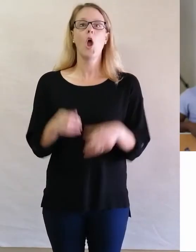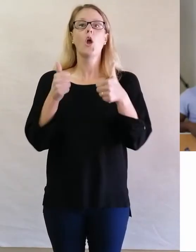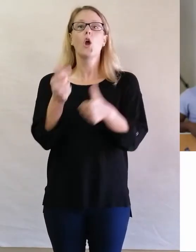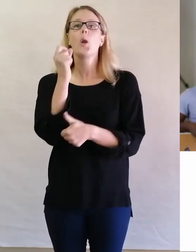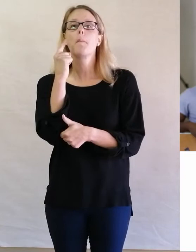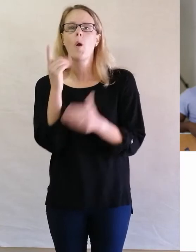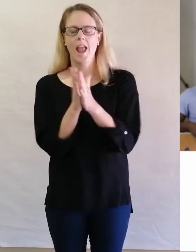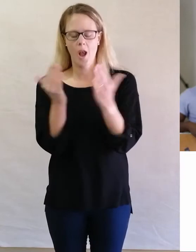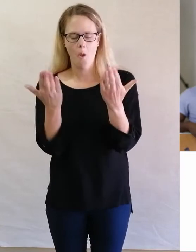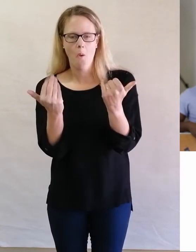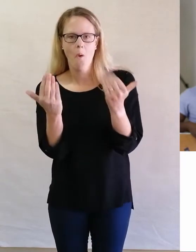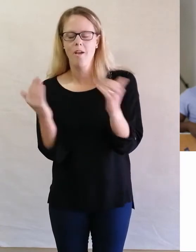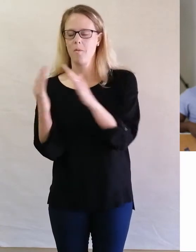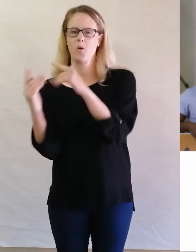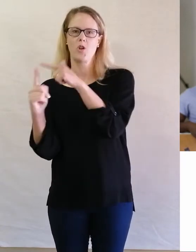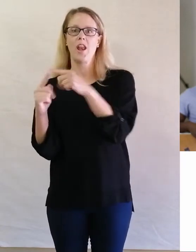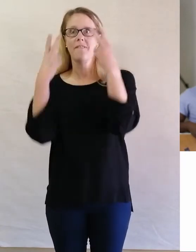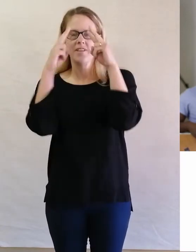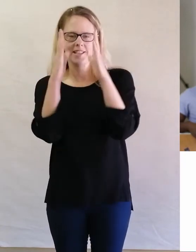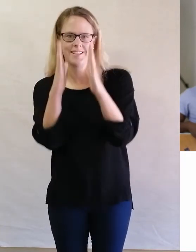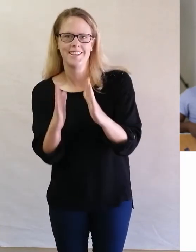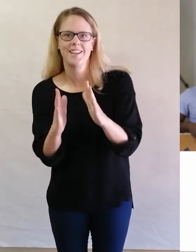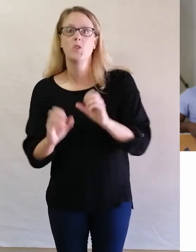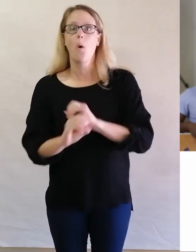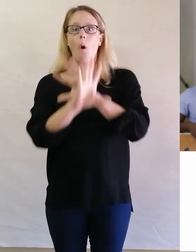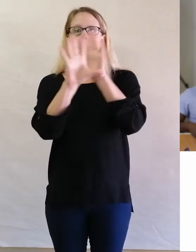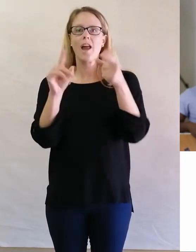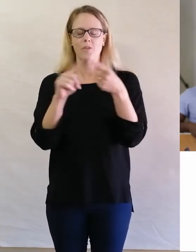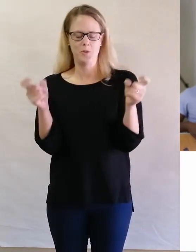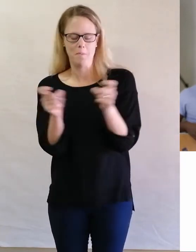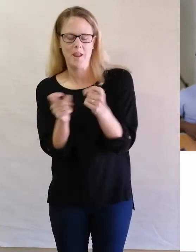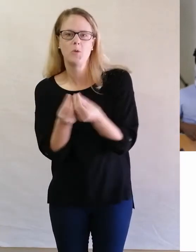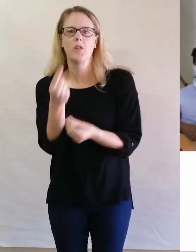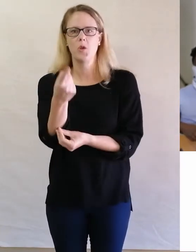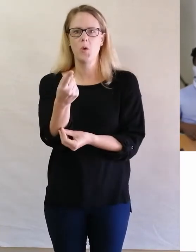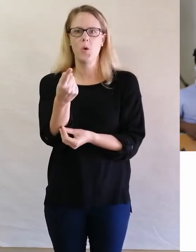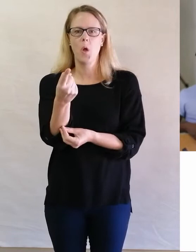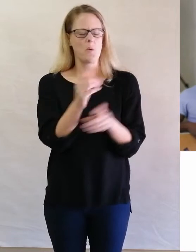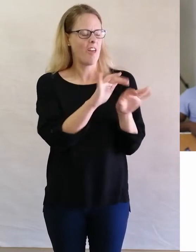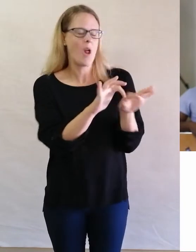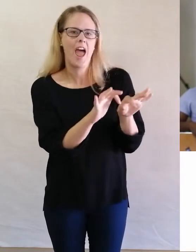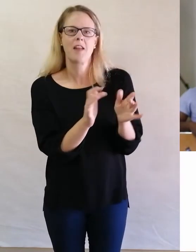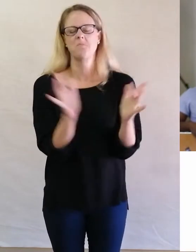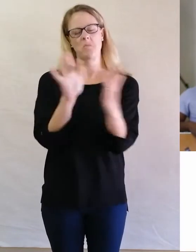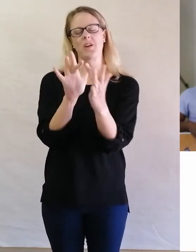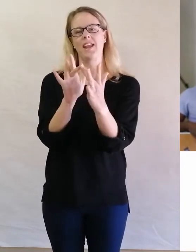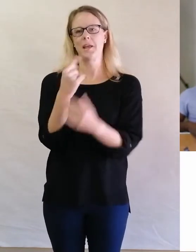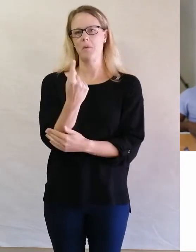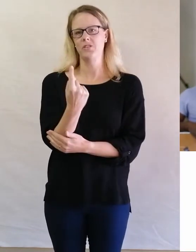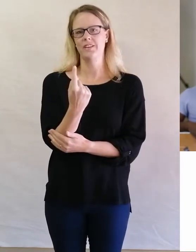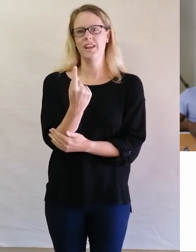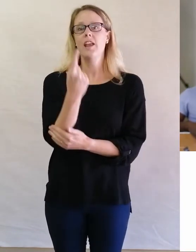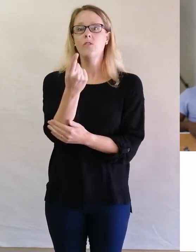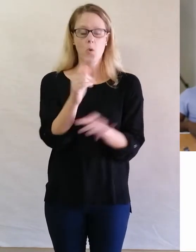Good morning and welcome, Cornerstone Church and visitors. It is wonderful to gather together, whether online or in person. If you